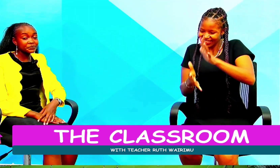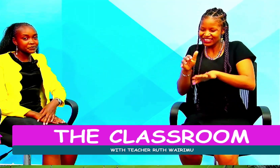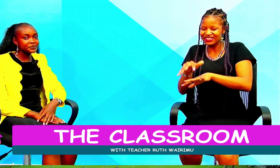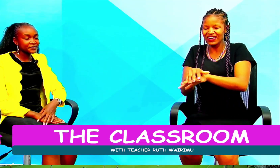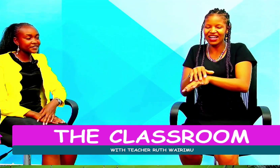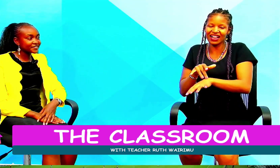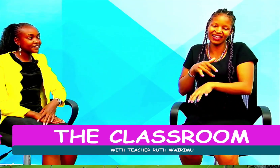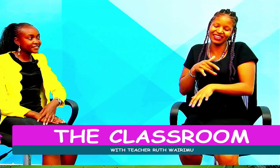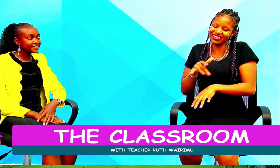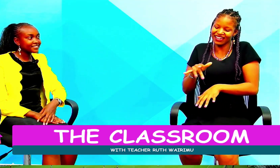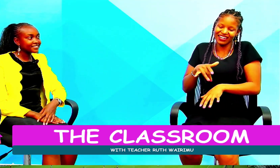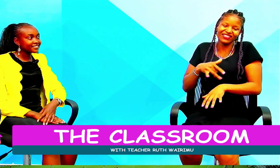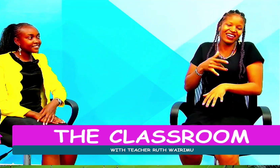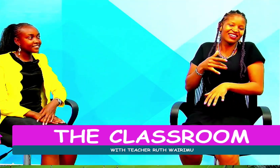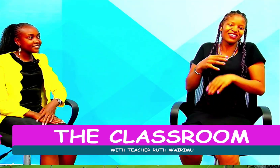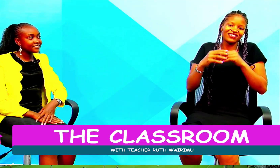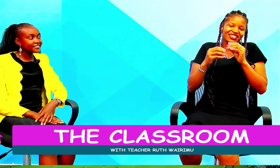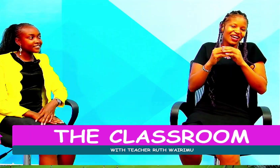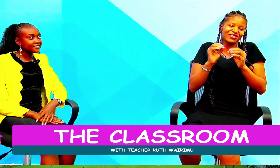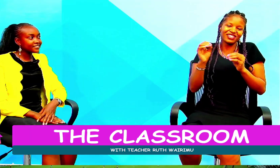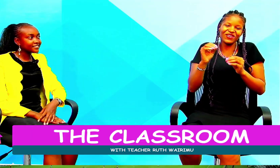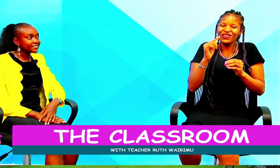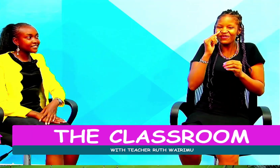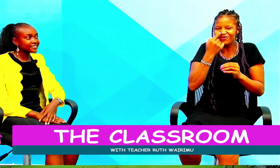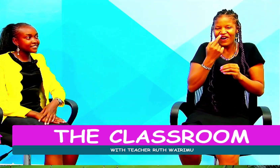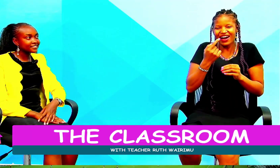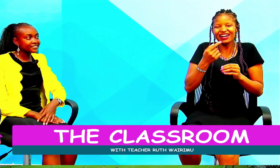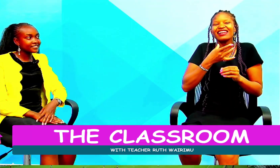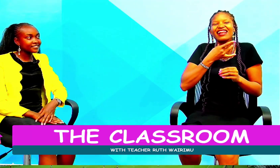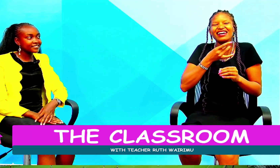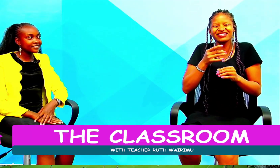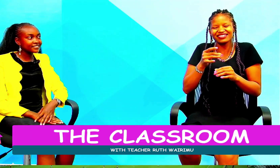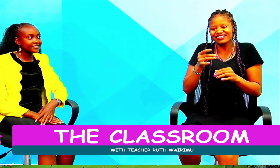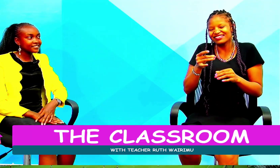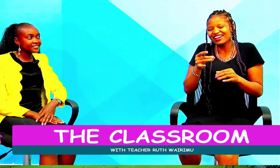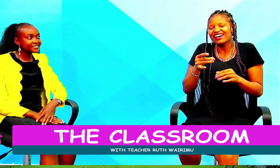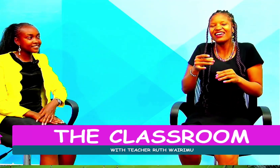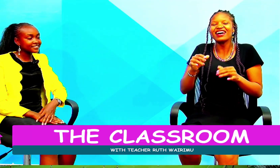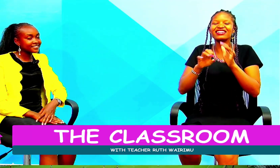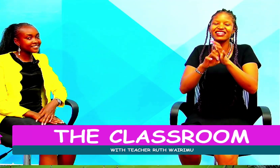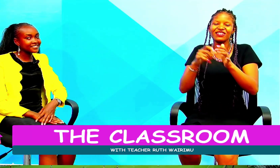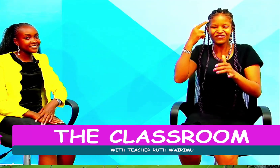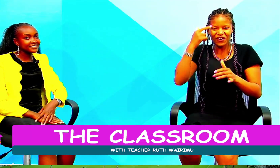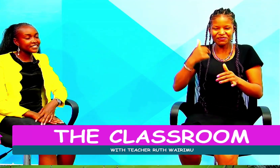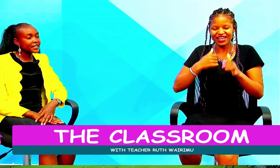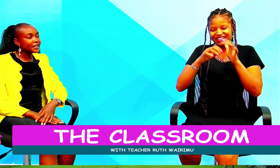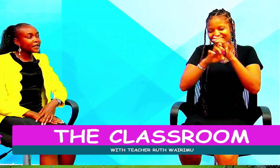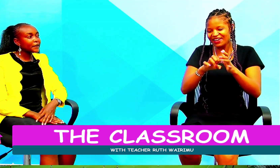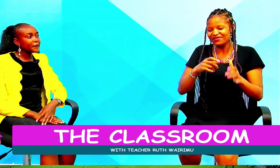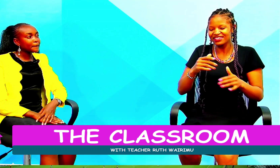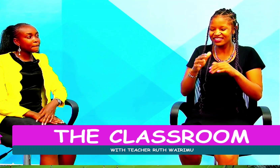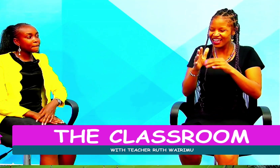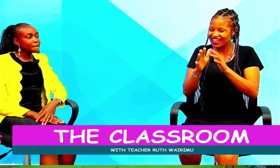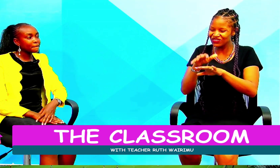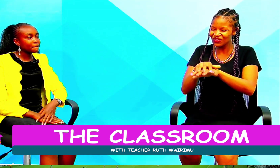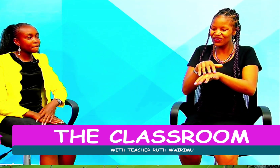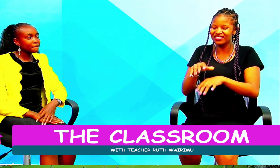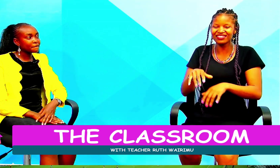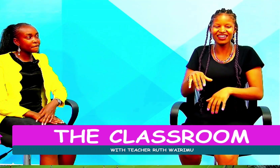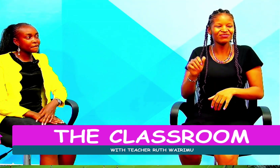so we normally sign very fast. Most deaf people don't like signing slowly. For example, for